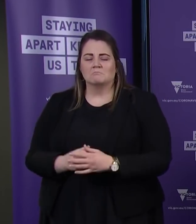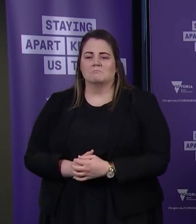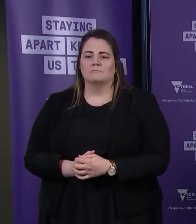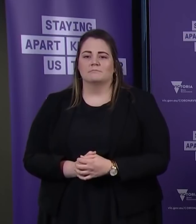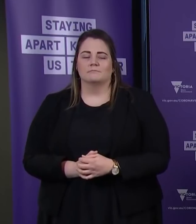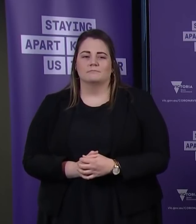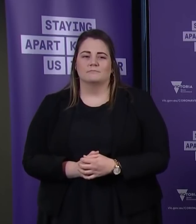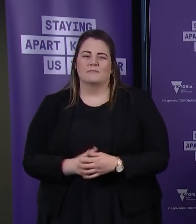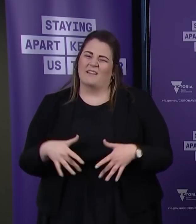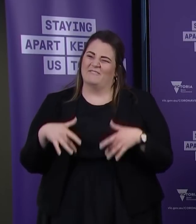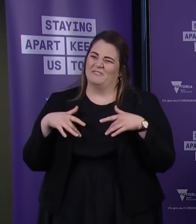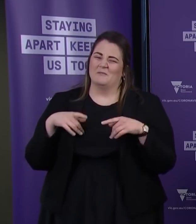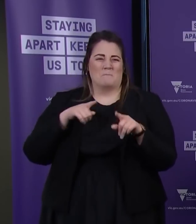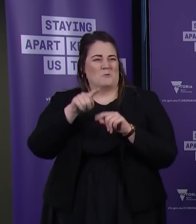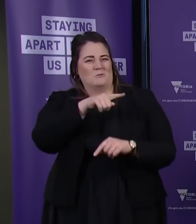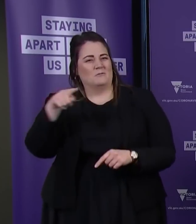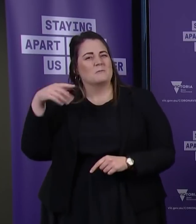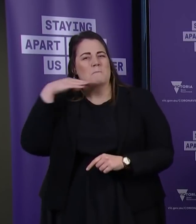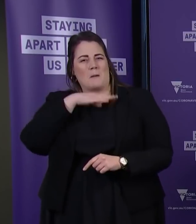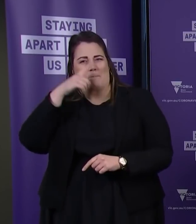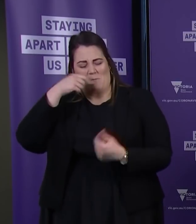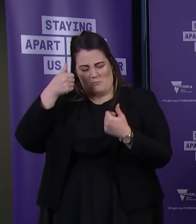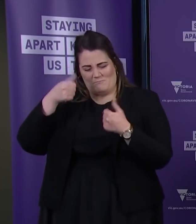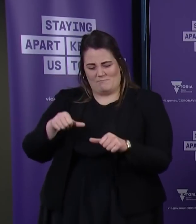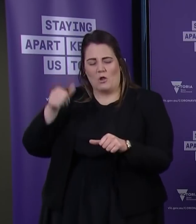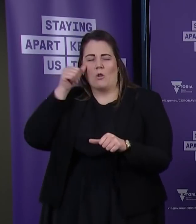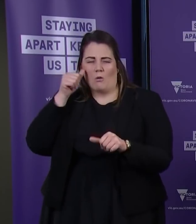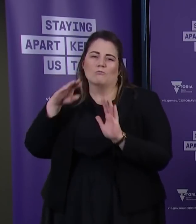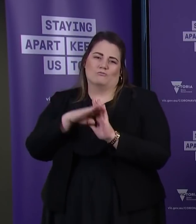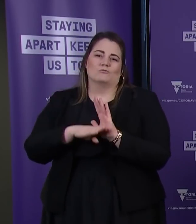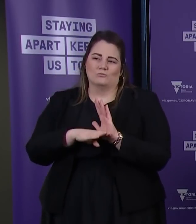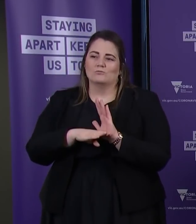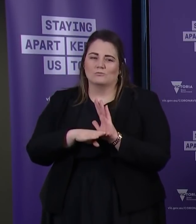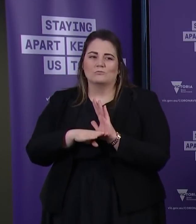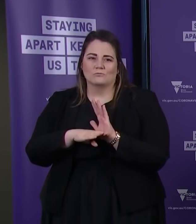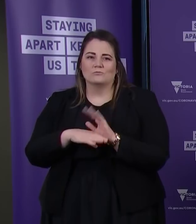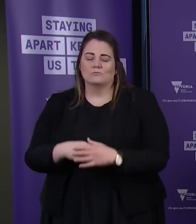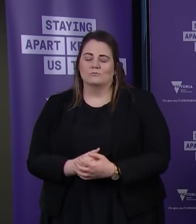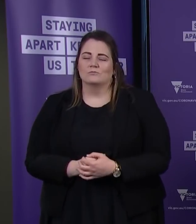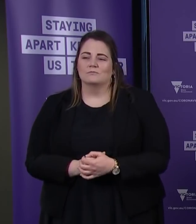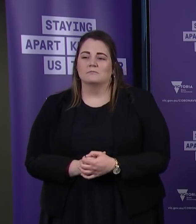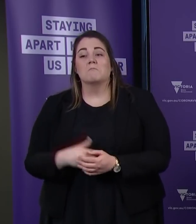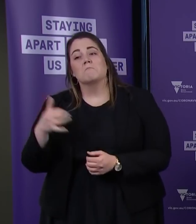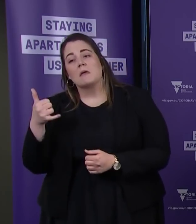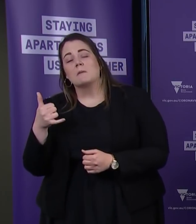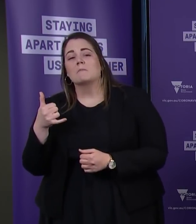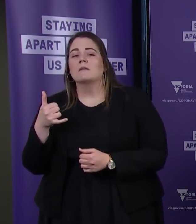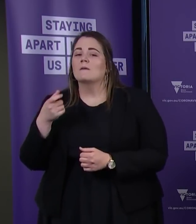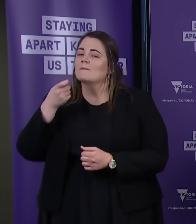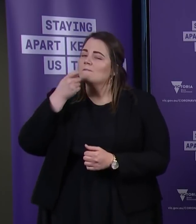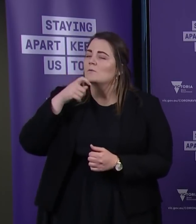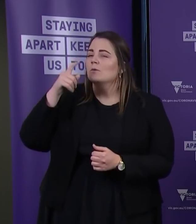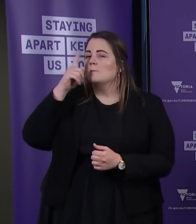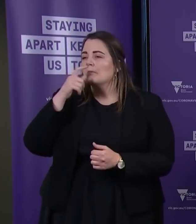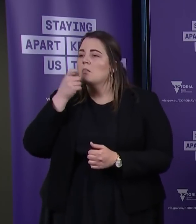of Melburnians know what to do. There'll be a few who are maybe a bit liberal in their